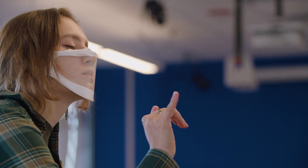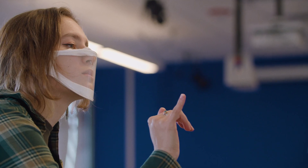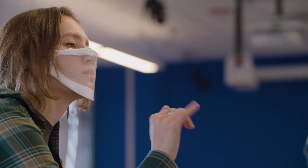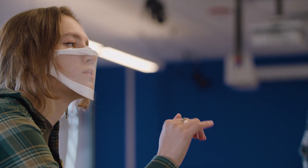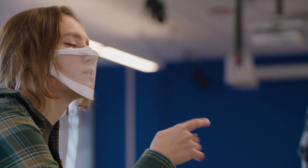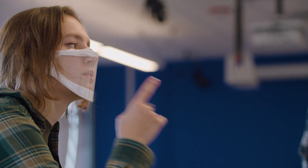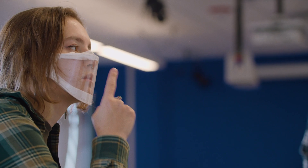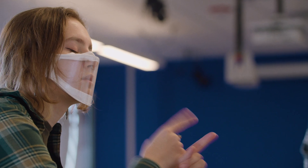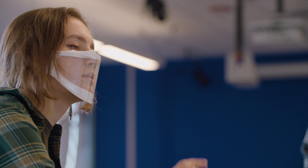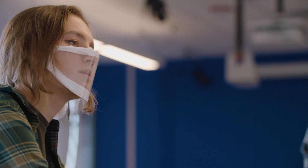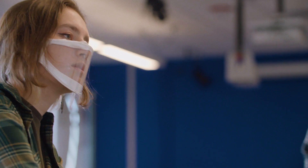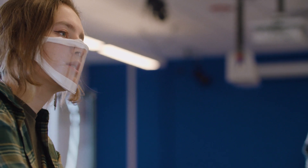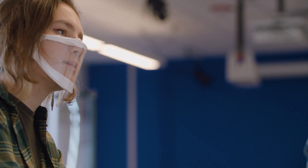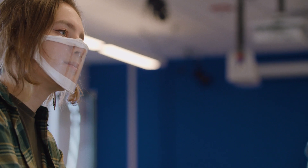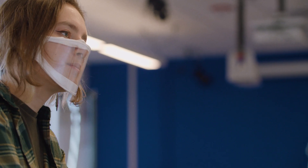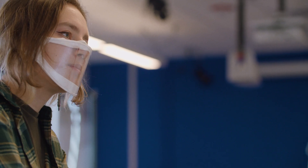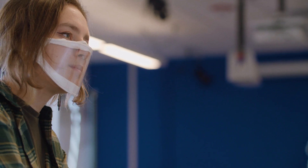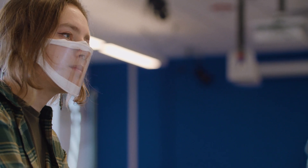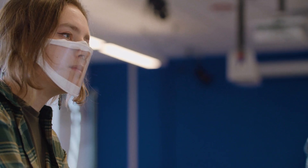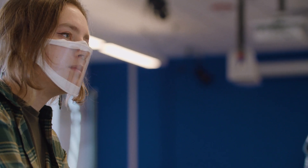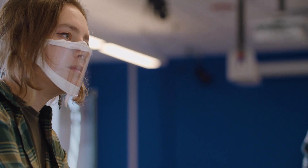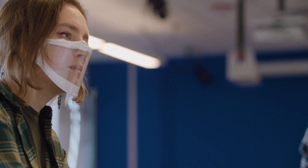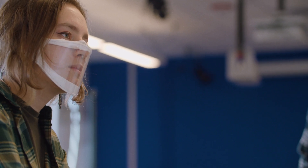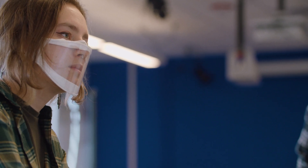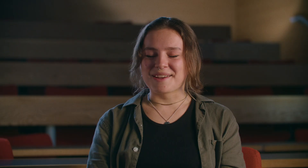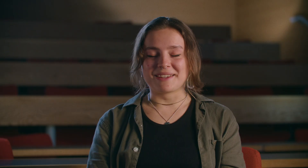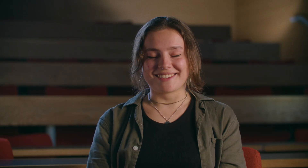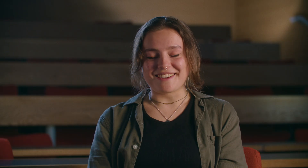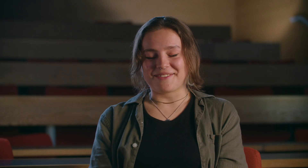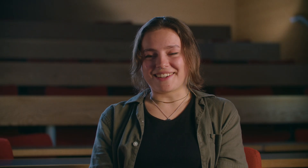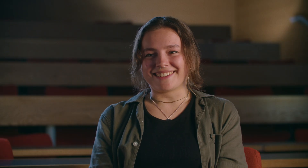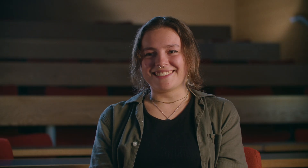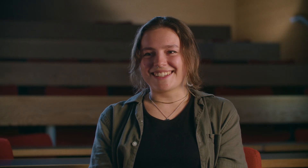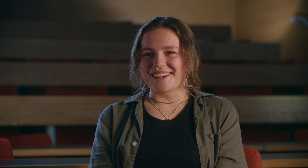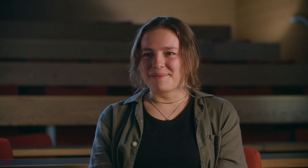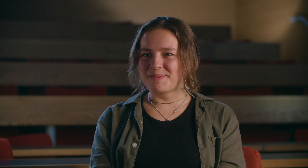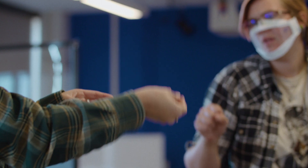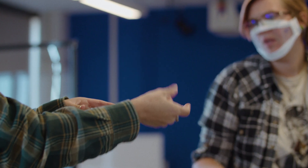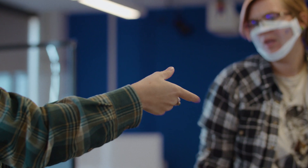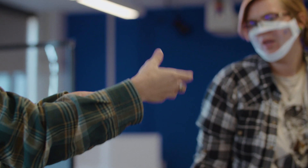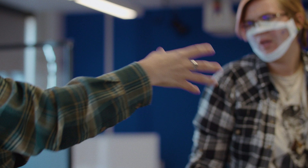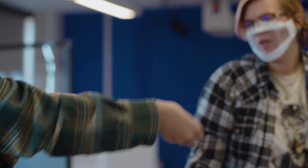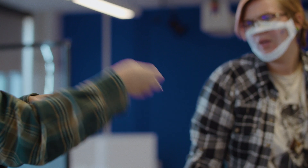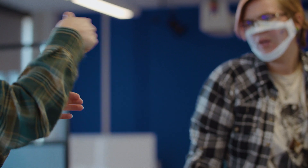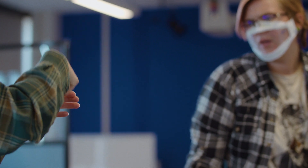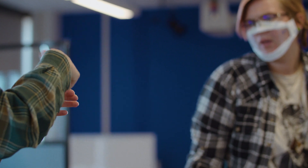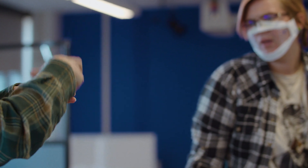out of my comfort zone and challenging myself every day. It's terrifying a lot of times. I remember when I was a